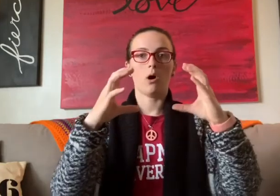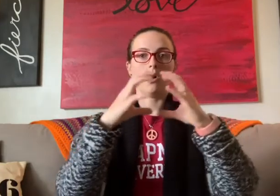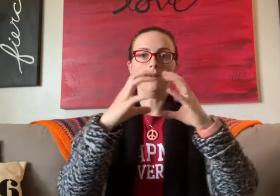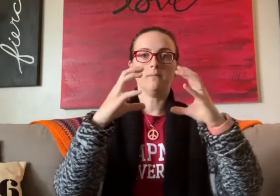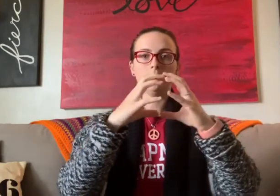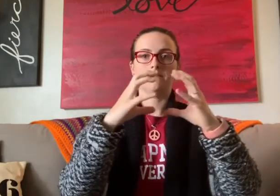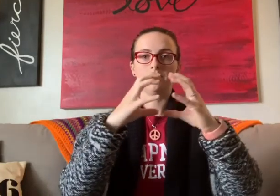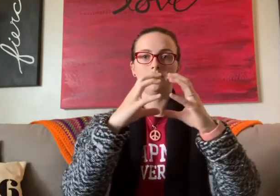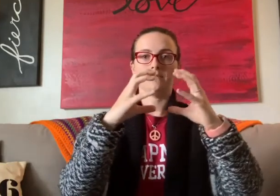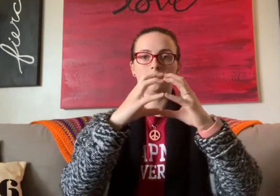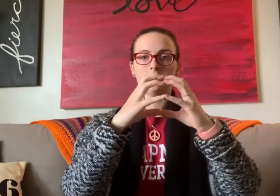Ball.